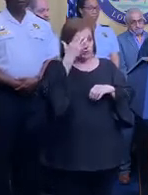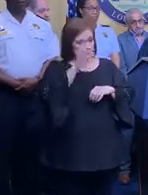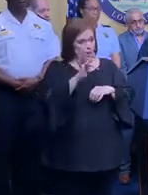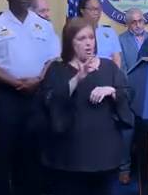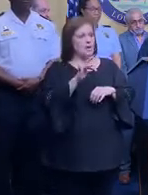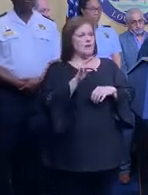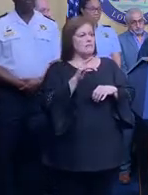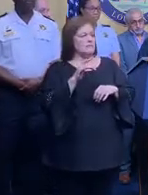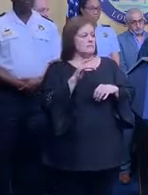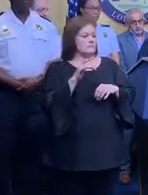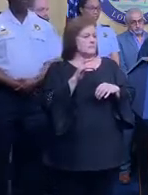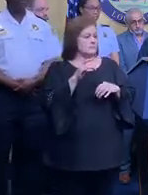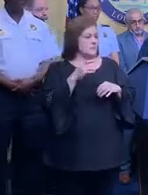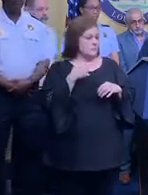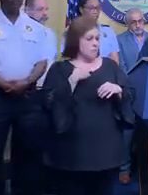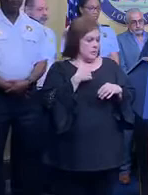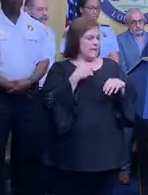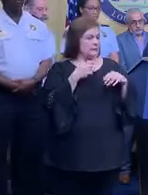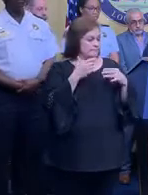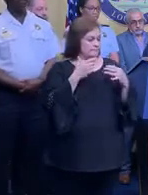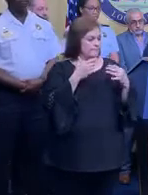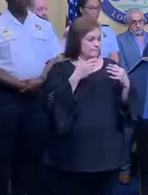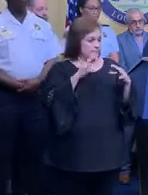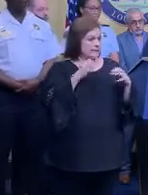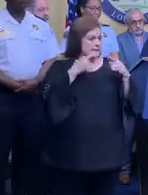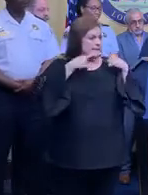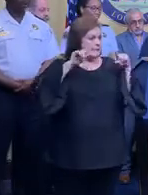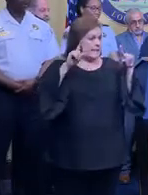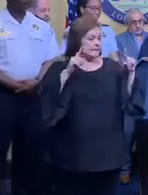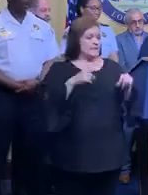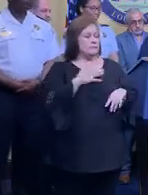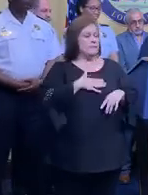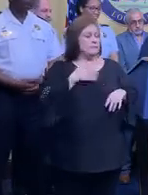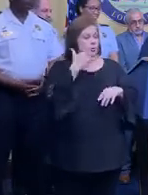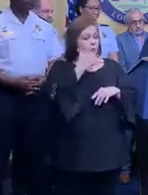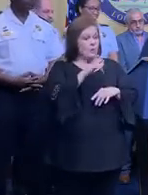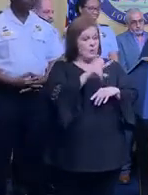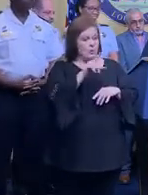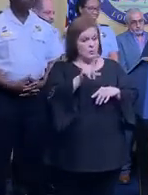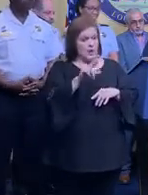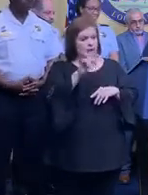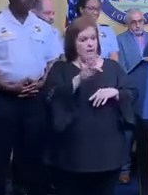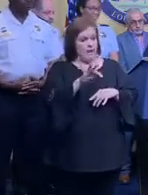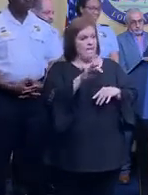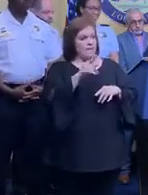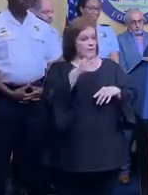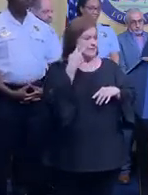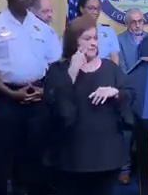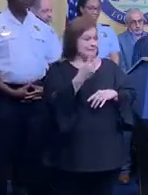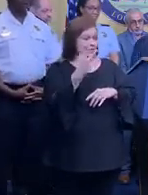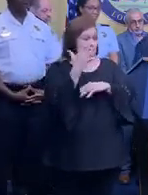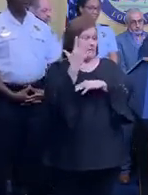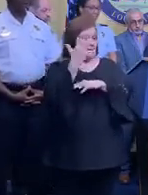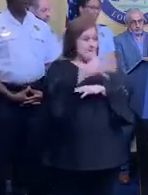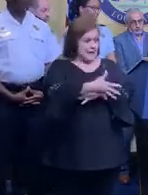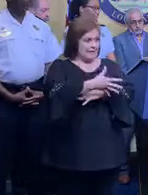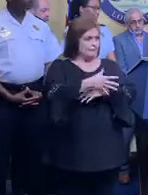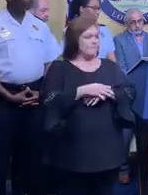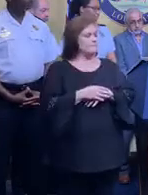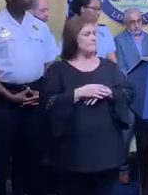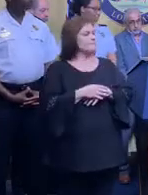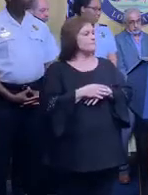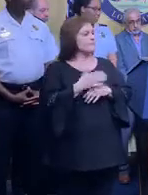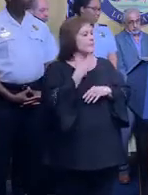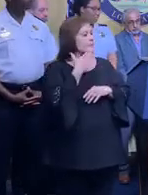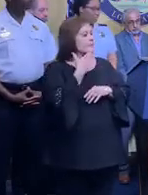as we get through this event together as a team. Thank you. Call 311 in an event of a down tree. Thanks. Thank you, Ann.